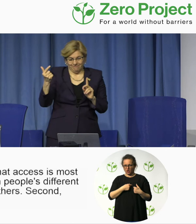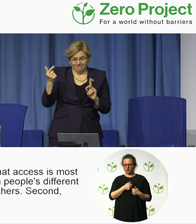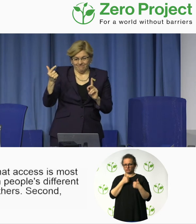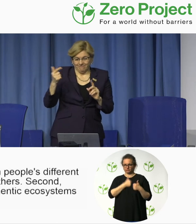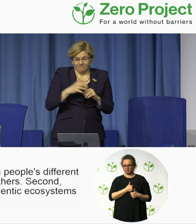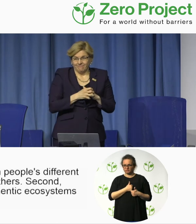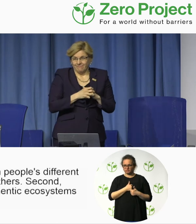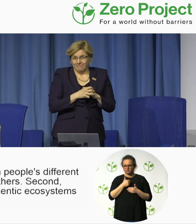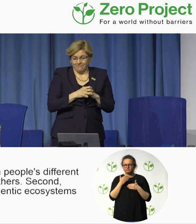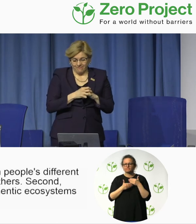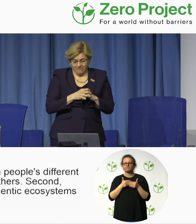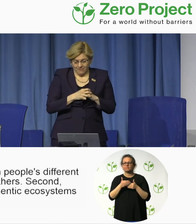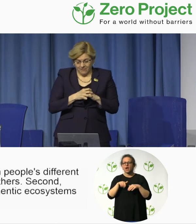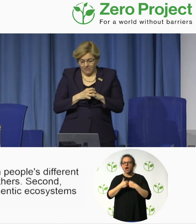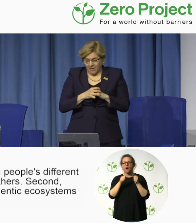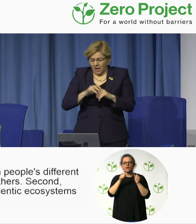ways of being.